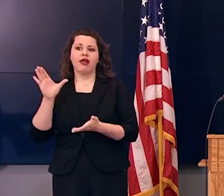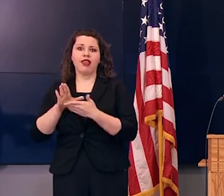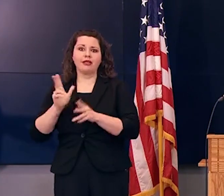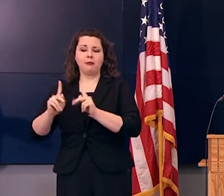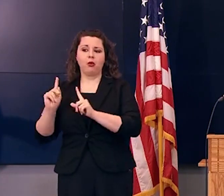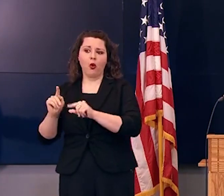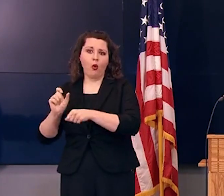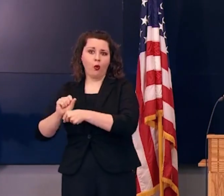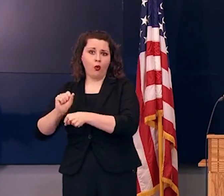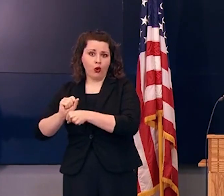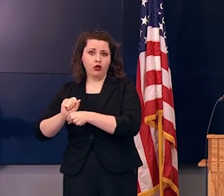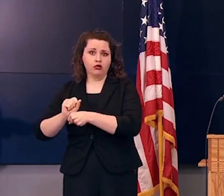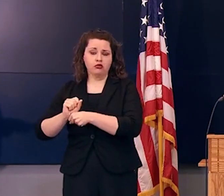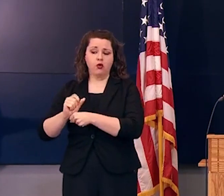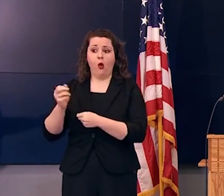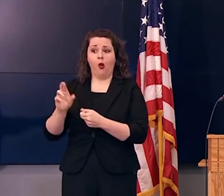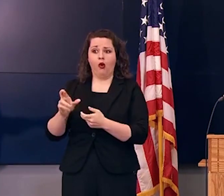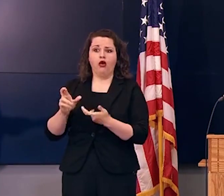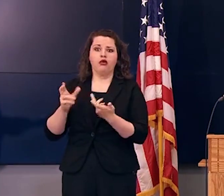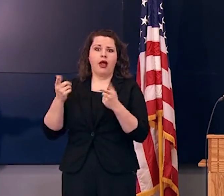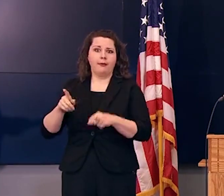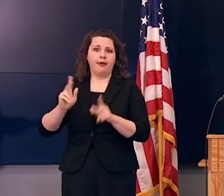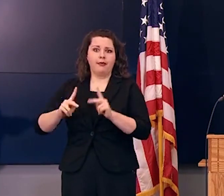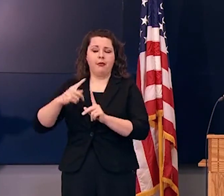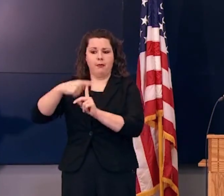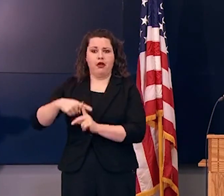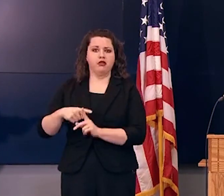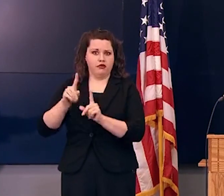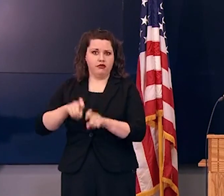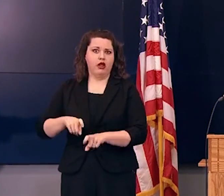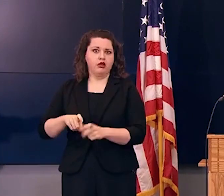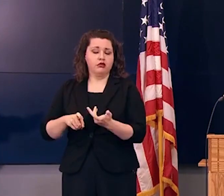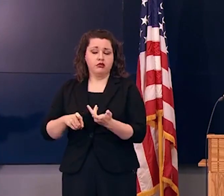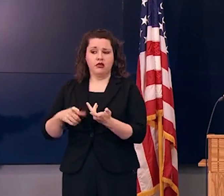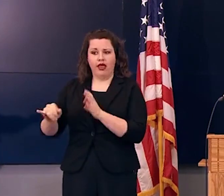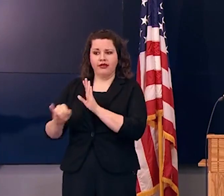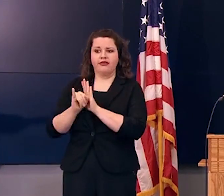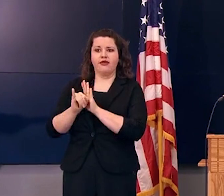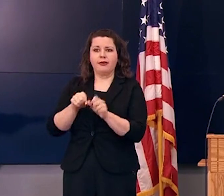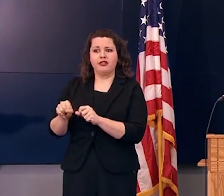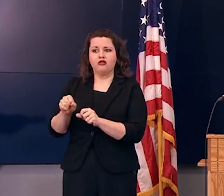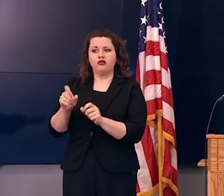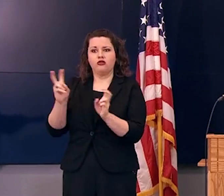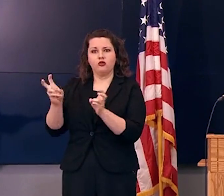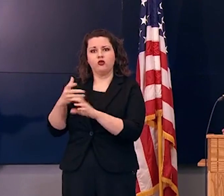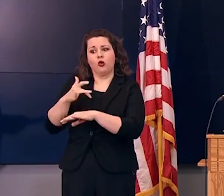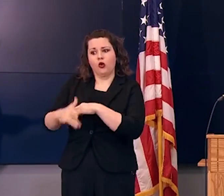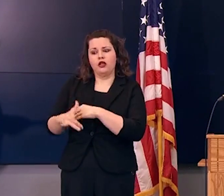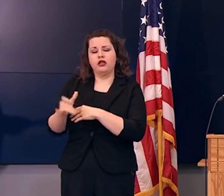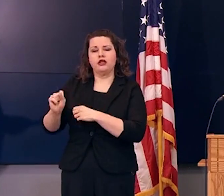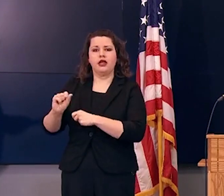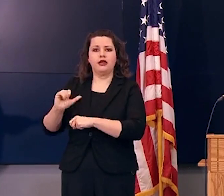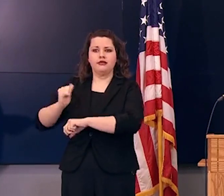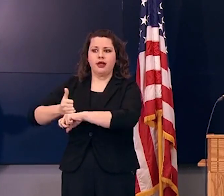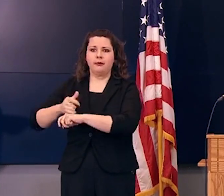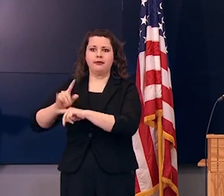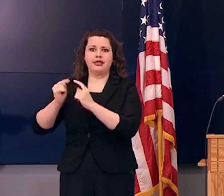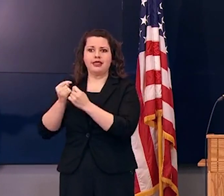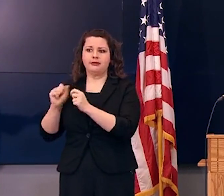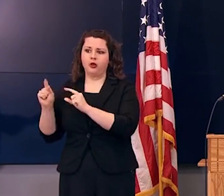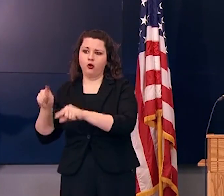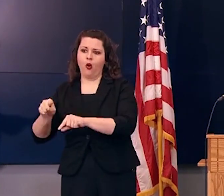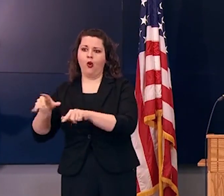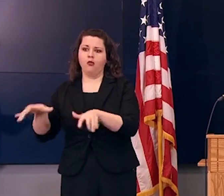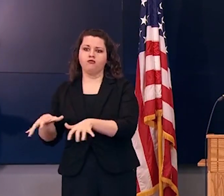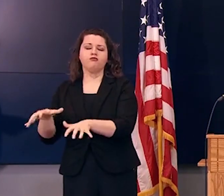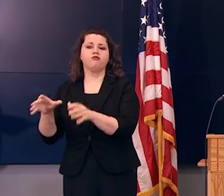when employees have tested positive. By identifying potential issues early, they can deploy a strike team to